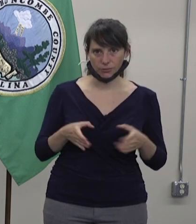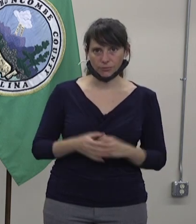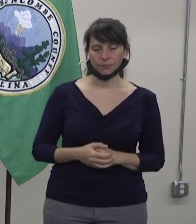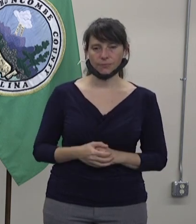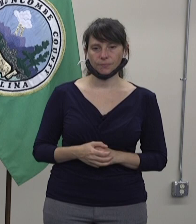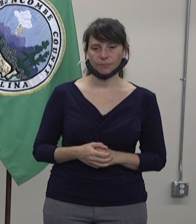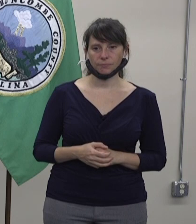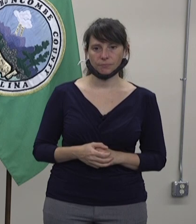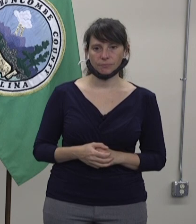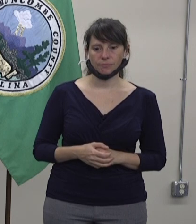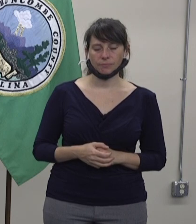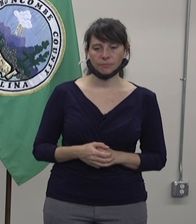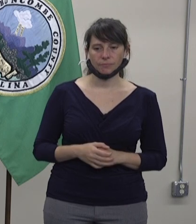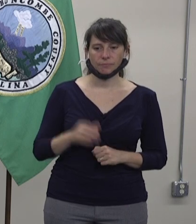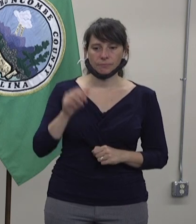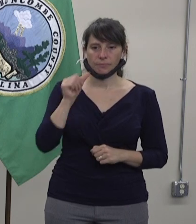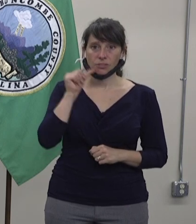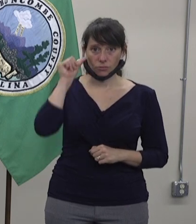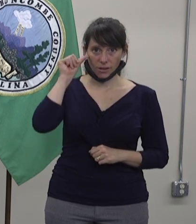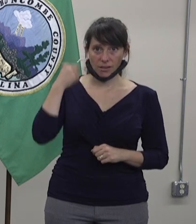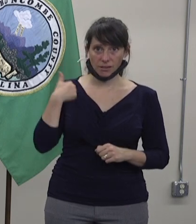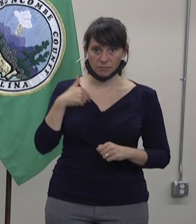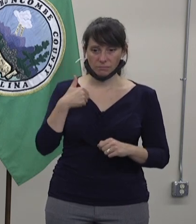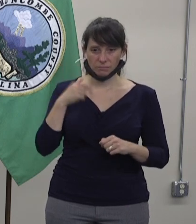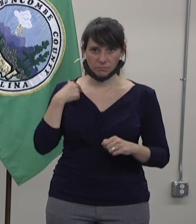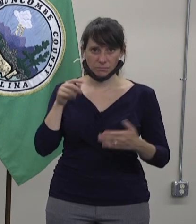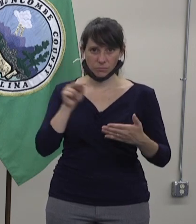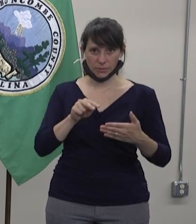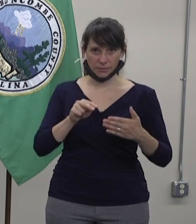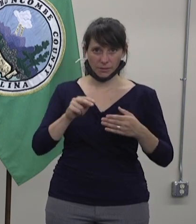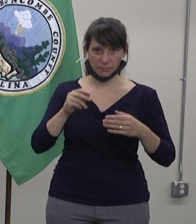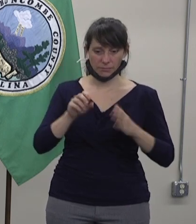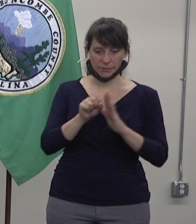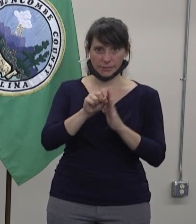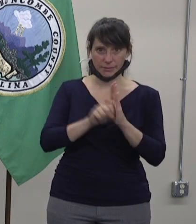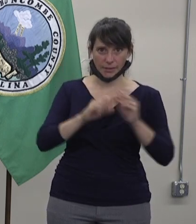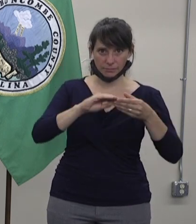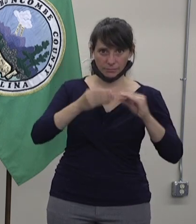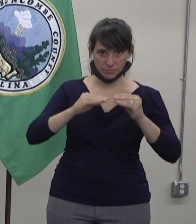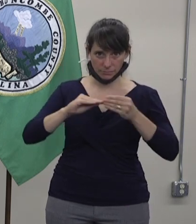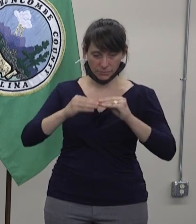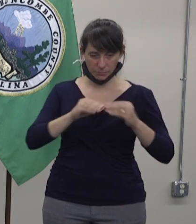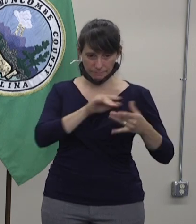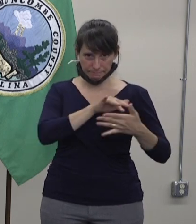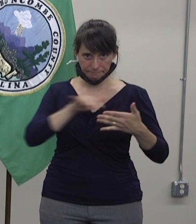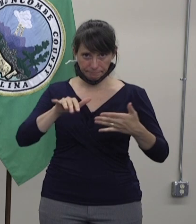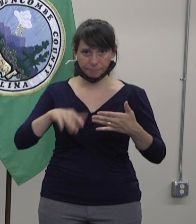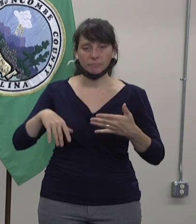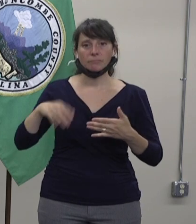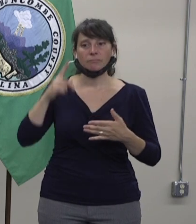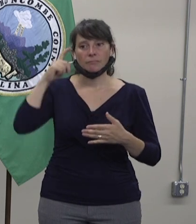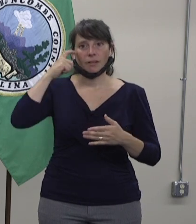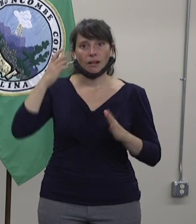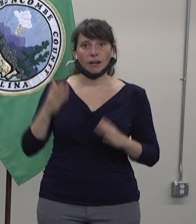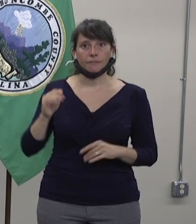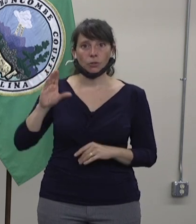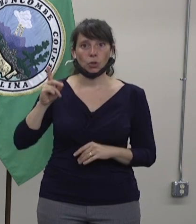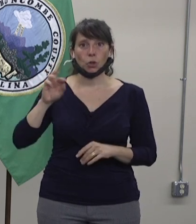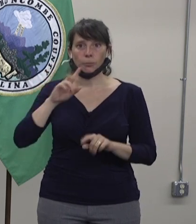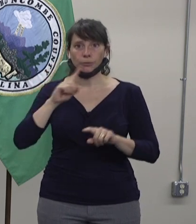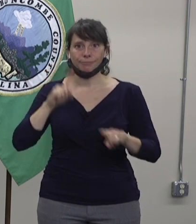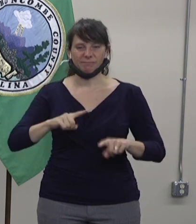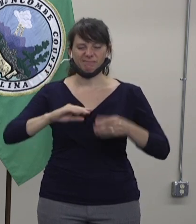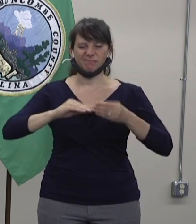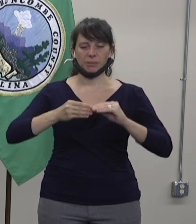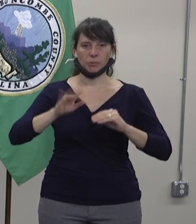Yesterday, based on statewide data trends, Governor Cooper issued Executive Order number 155, which extends